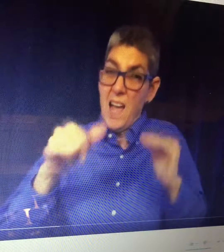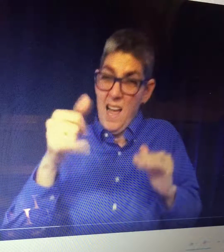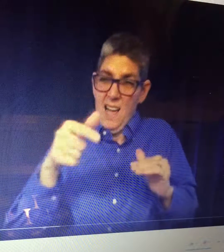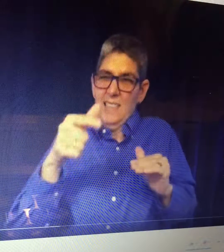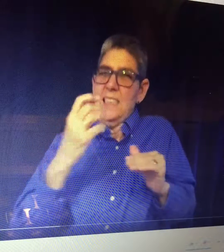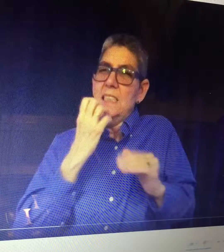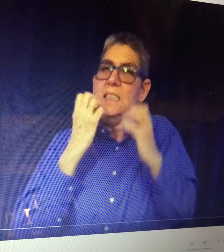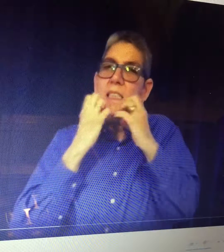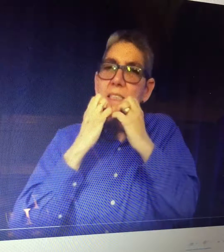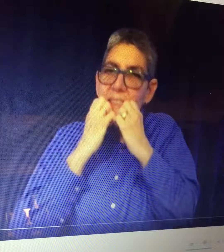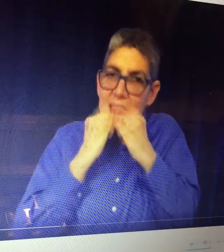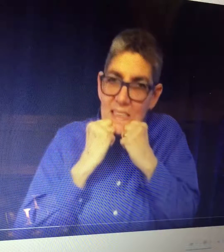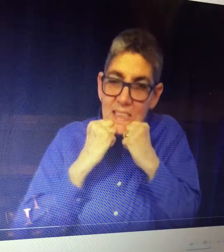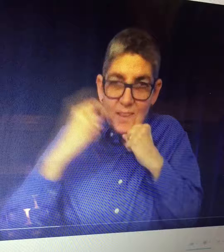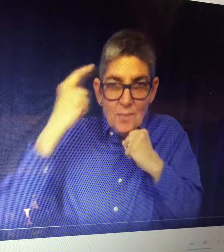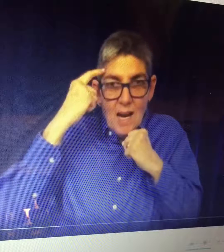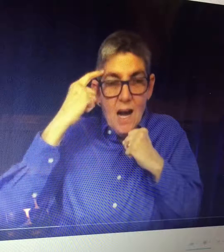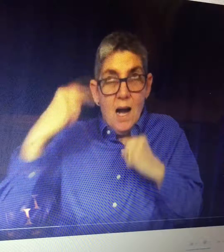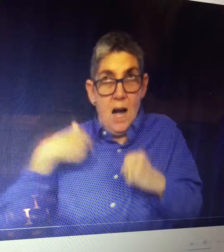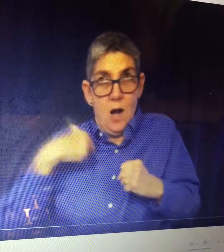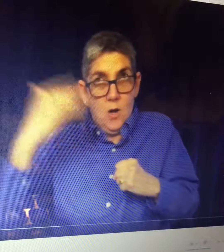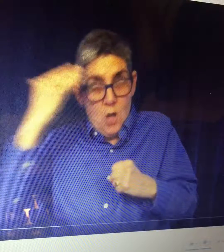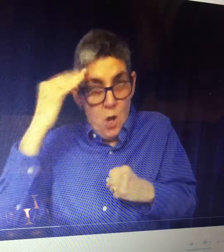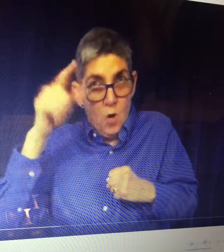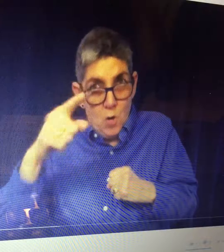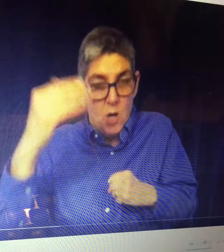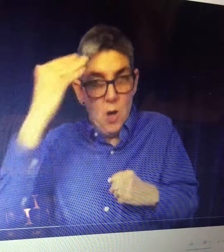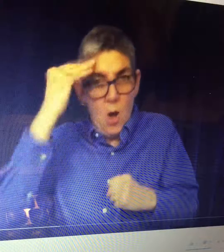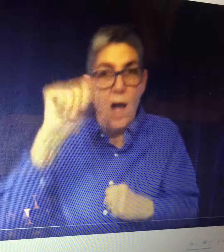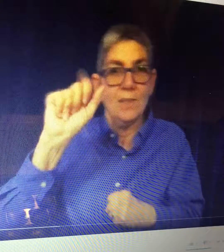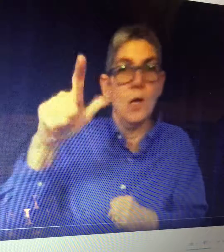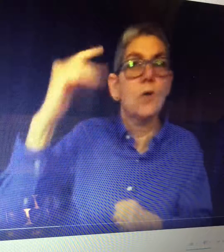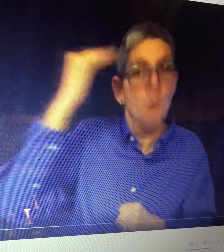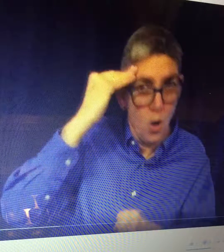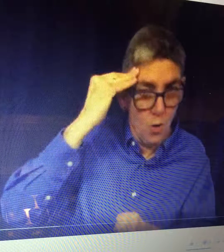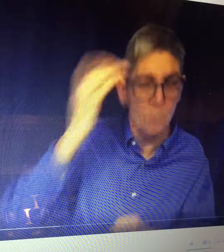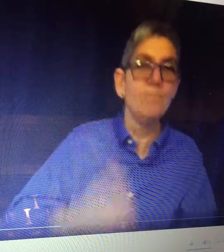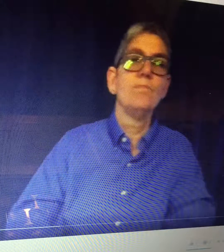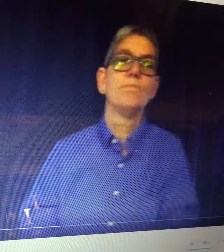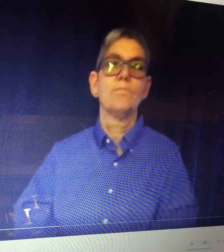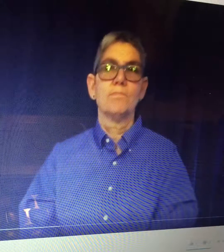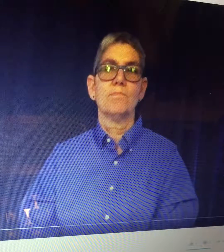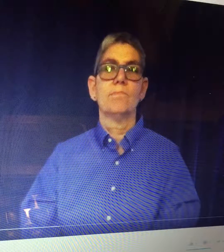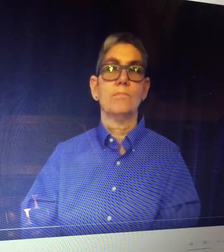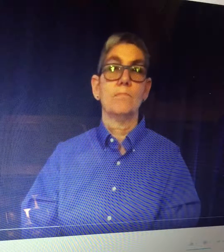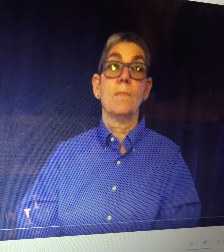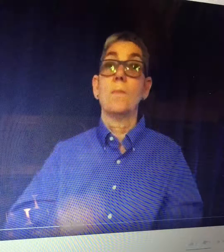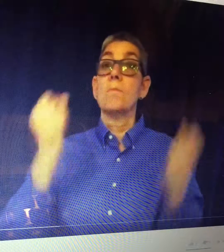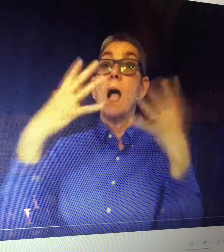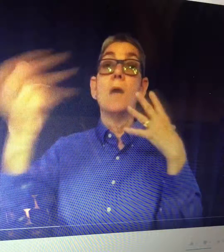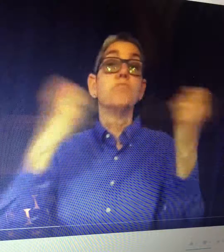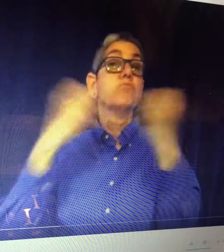I know that y'all know ASL, and you cherish inside. I know that you know